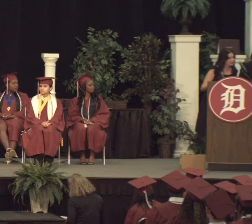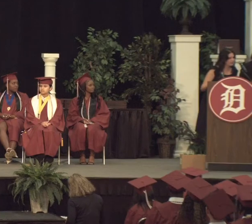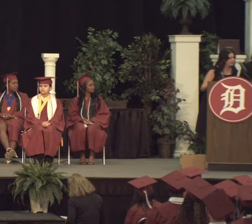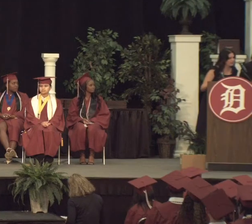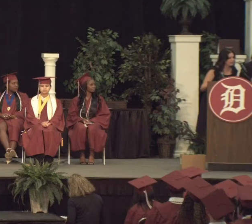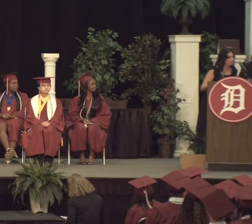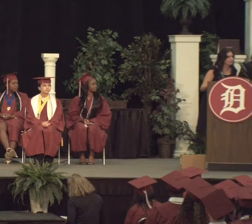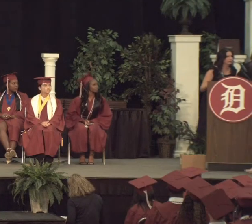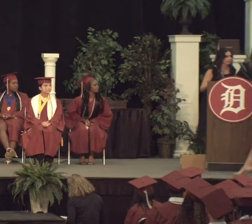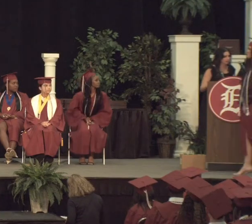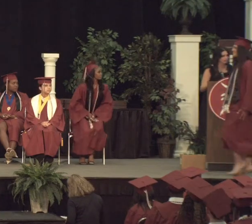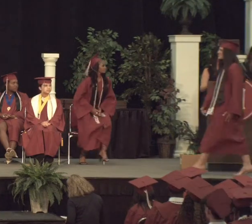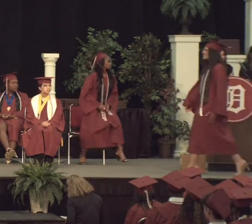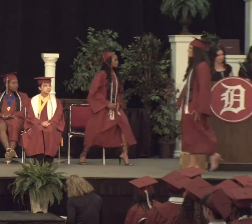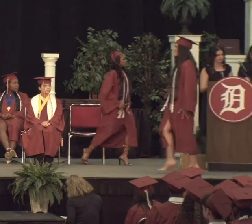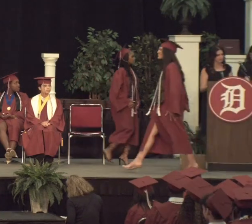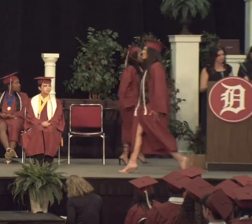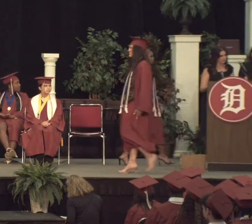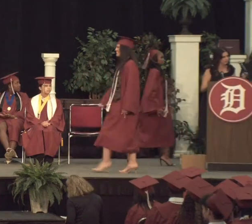Joyce Alegría